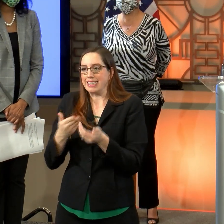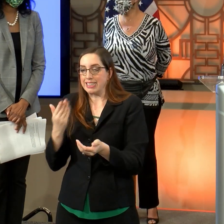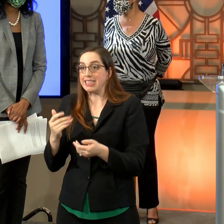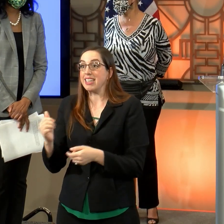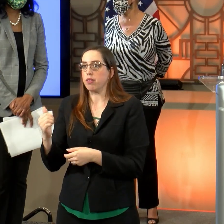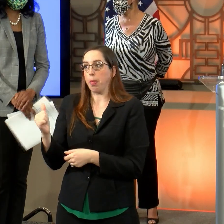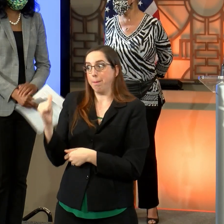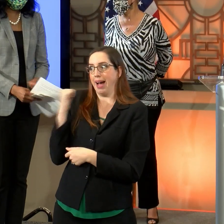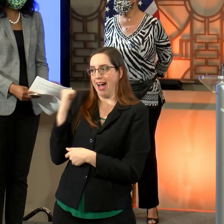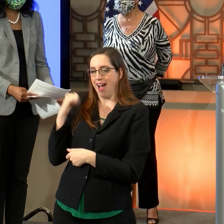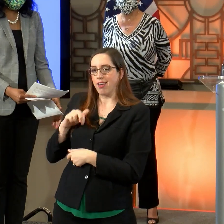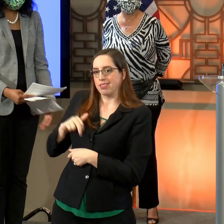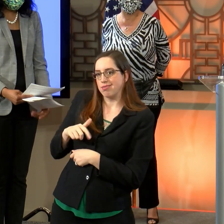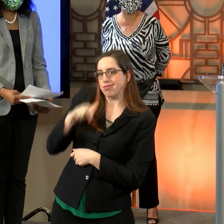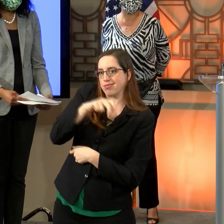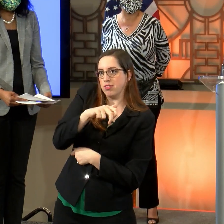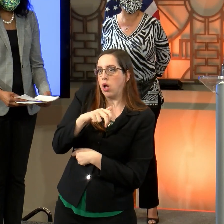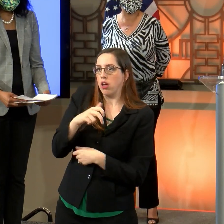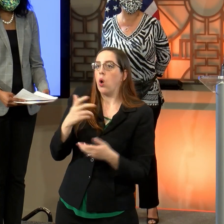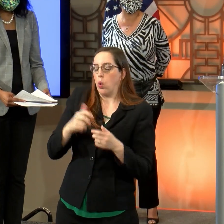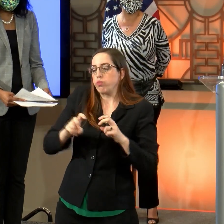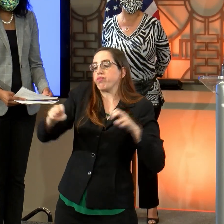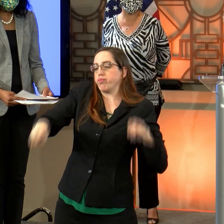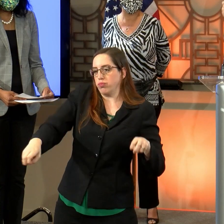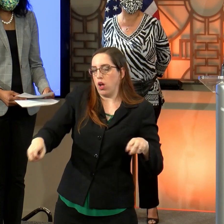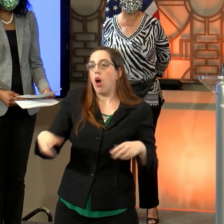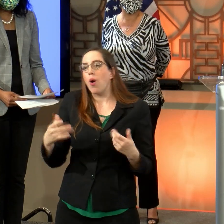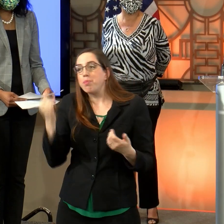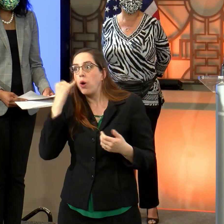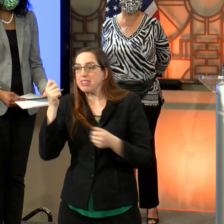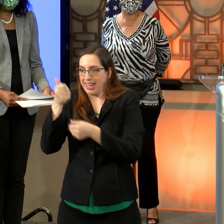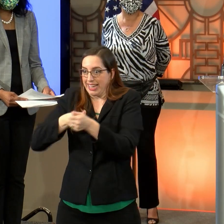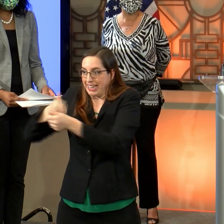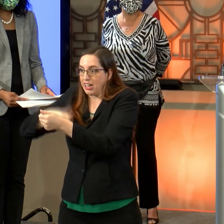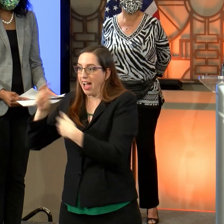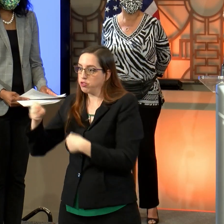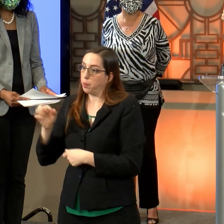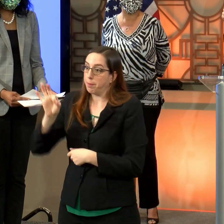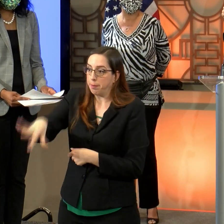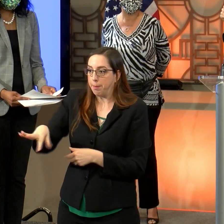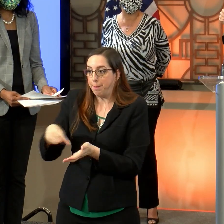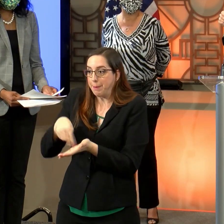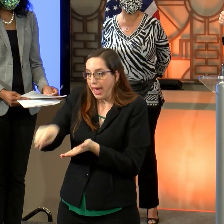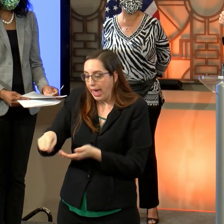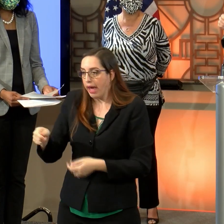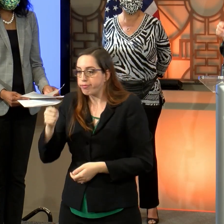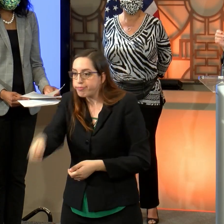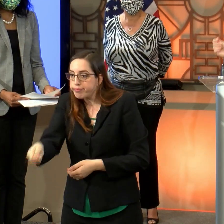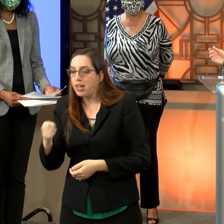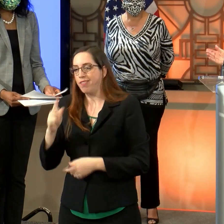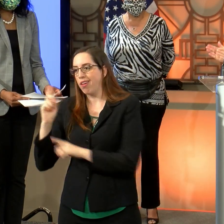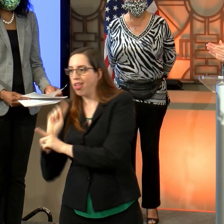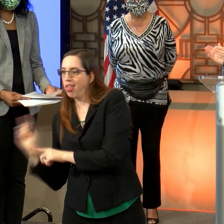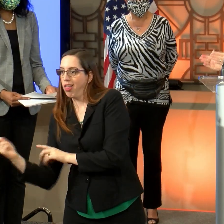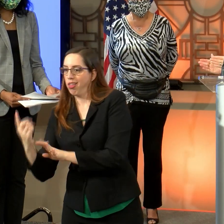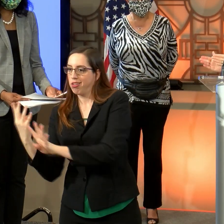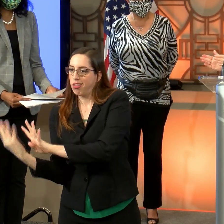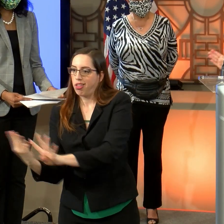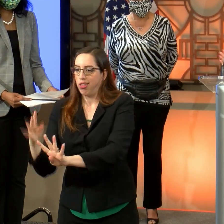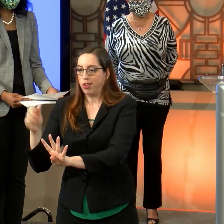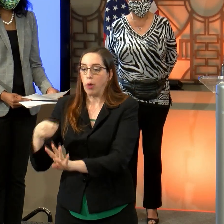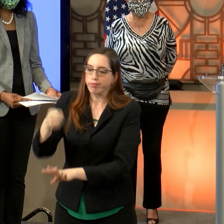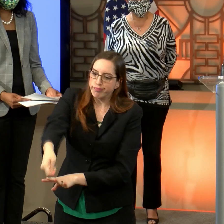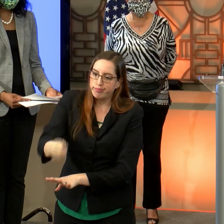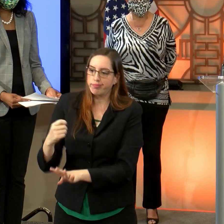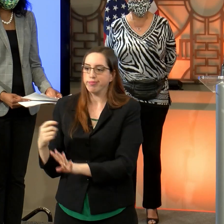from the back and to socially distance when you don't have to go up to a fare box in a bus, or you don't have to